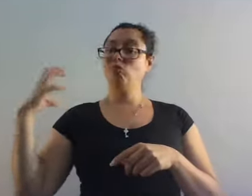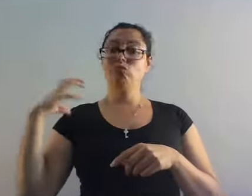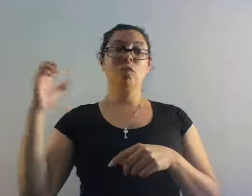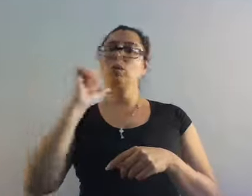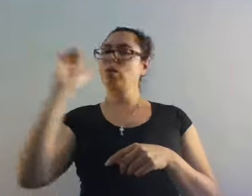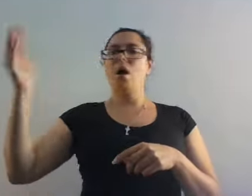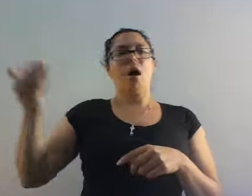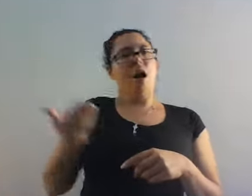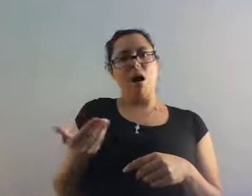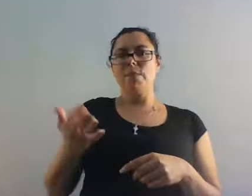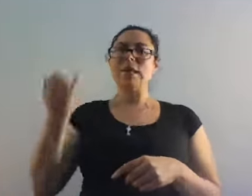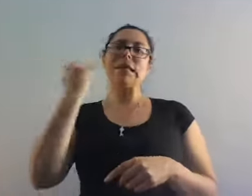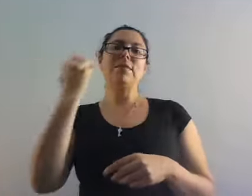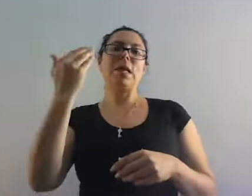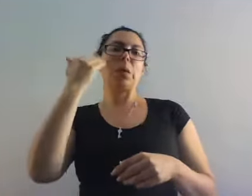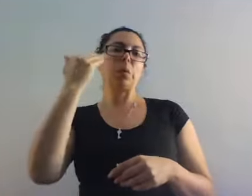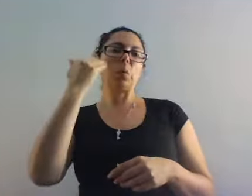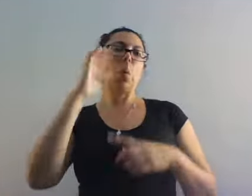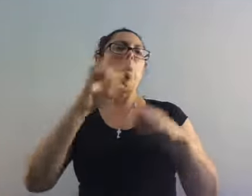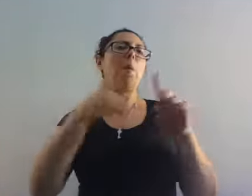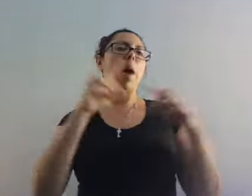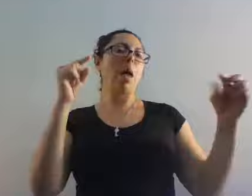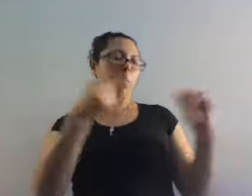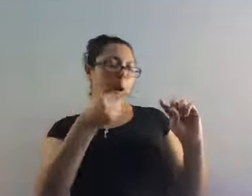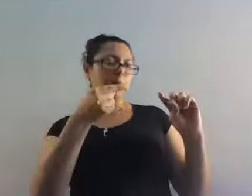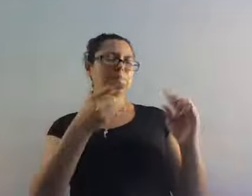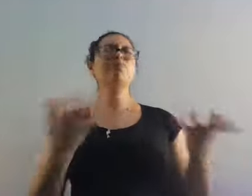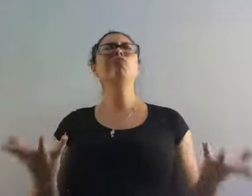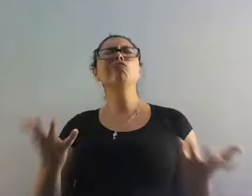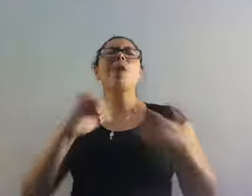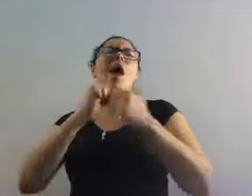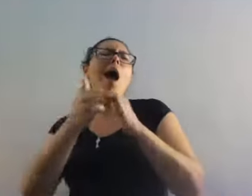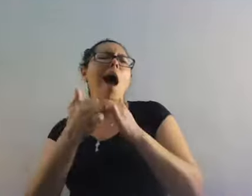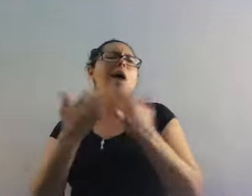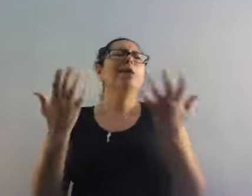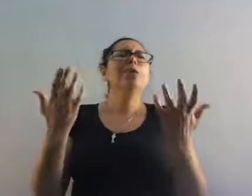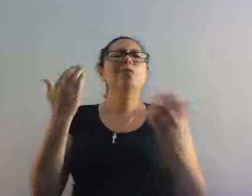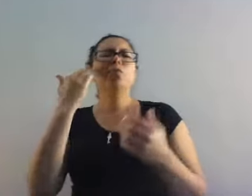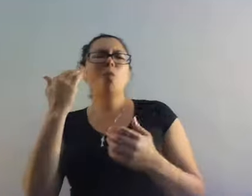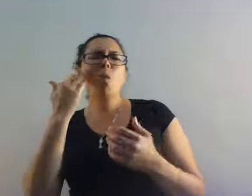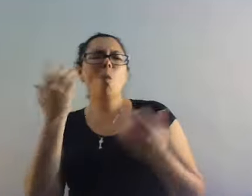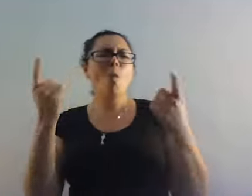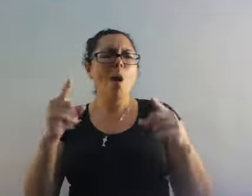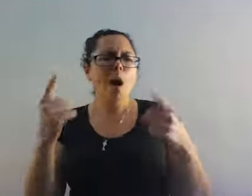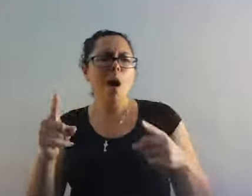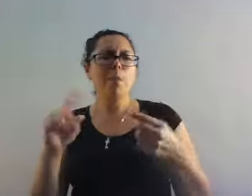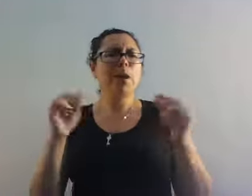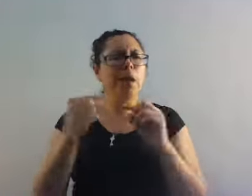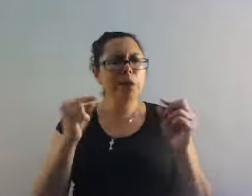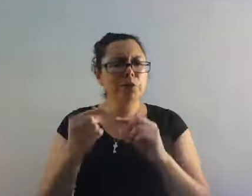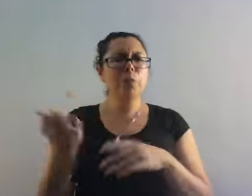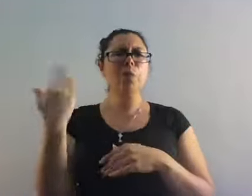Now, how do you find out about this injury? You can find about it in a Post-American with Disabilities